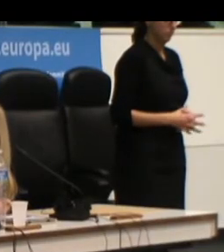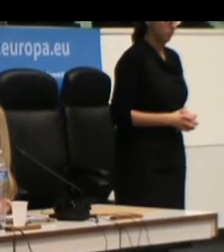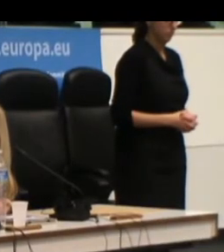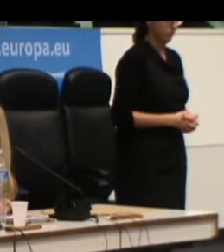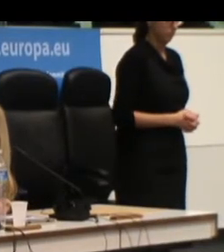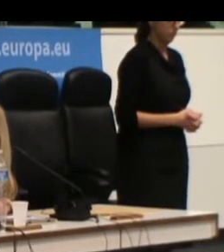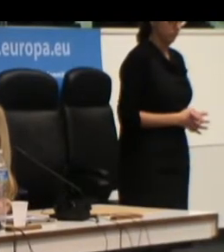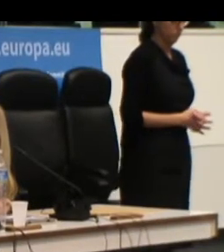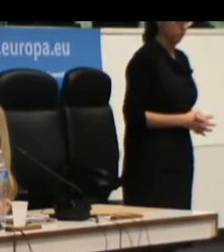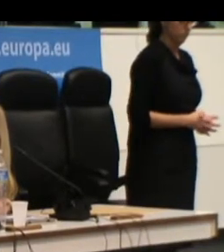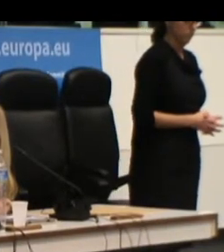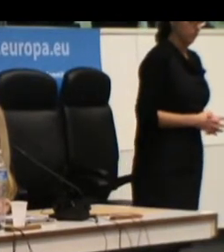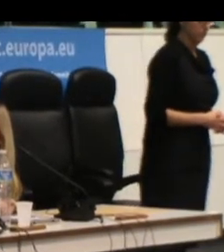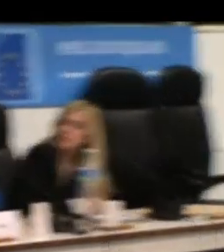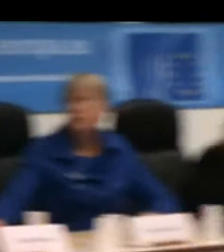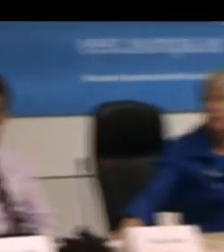Thanks, Diana.